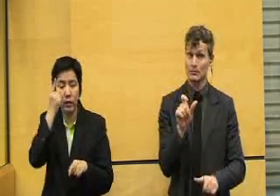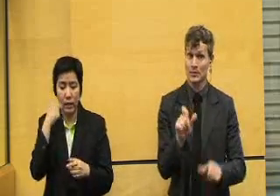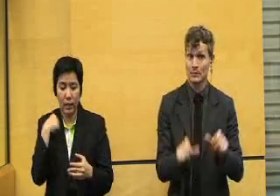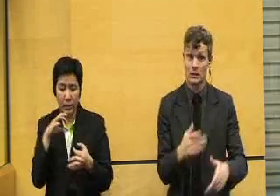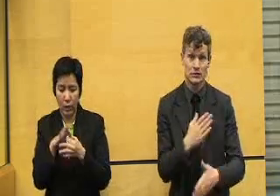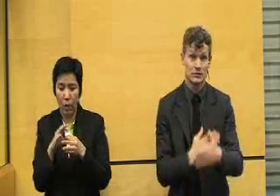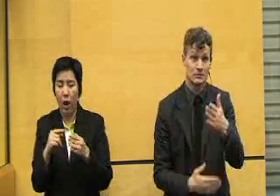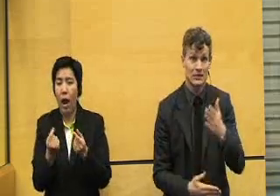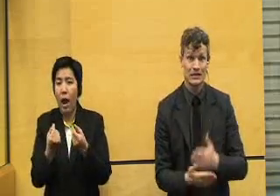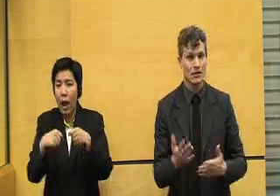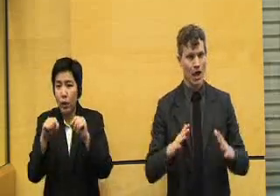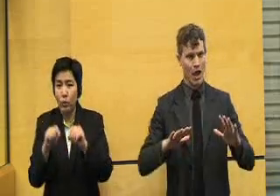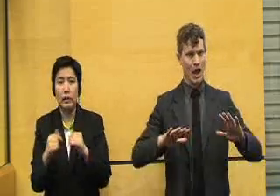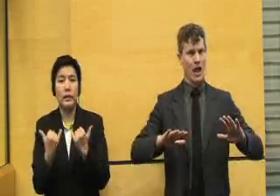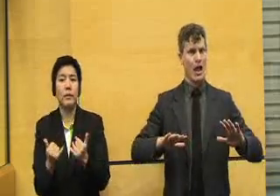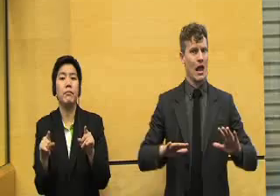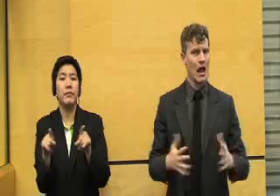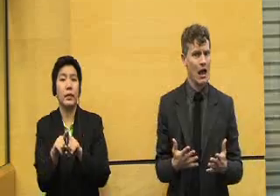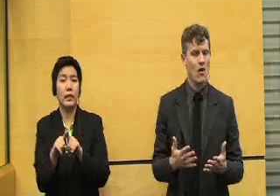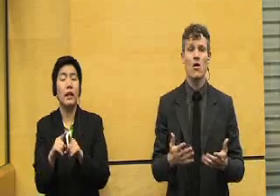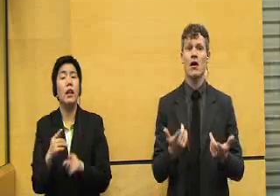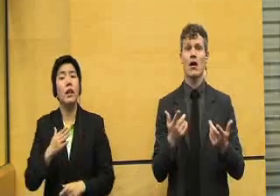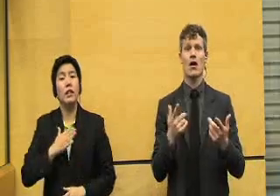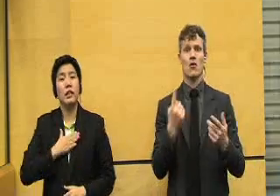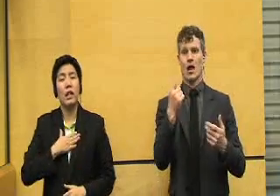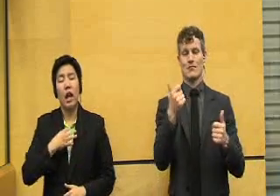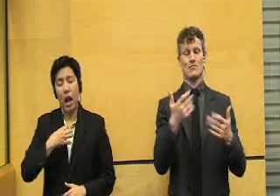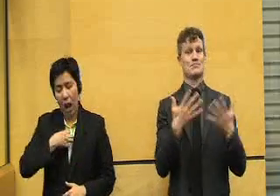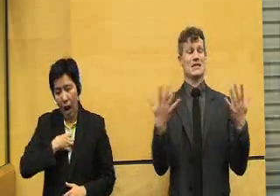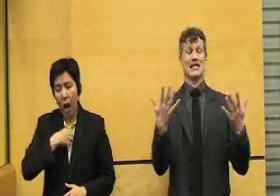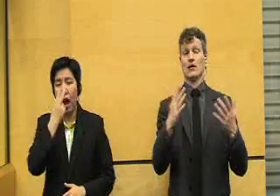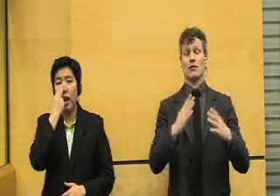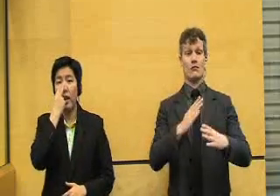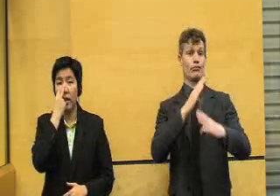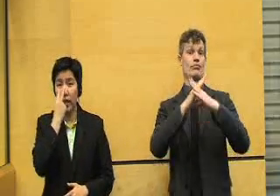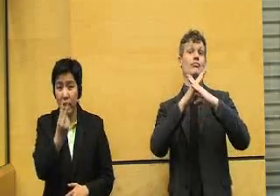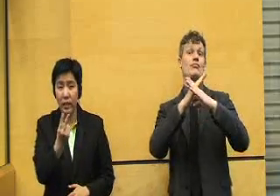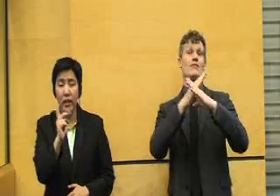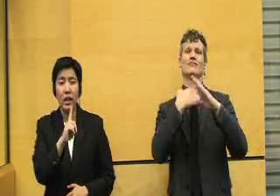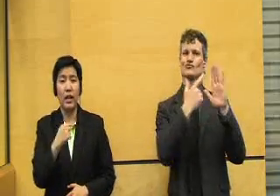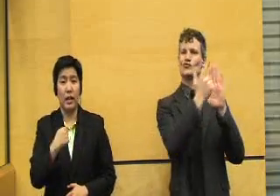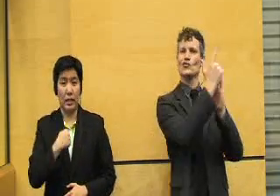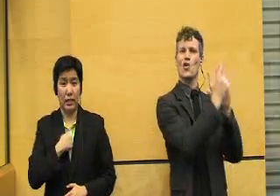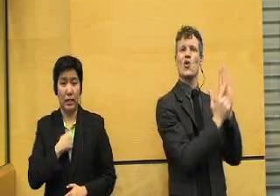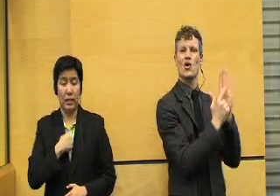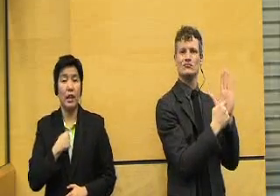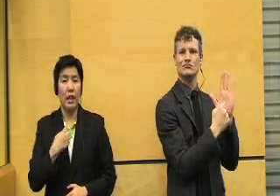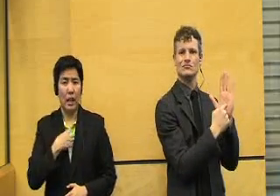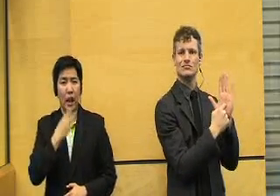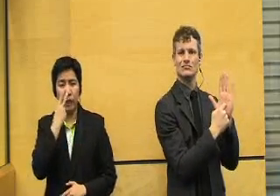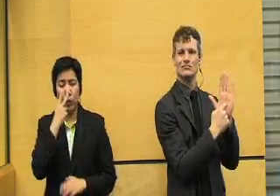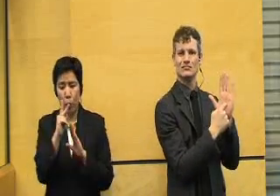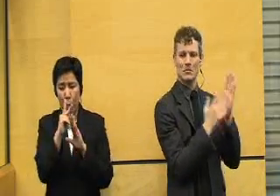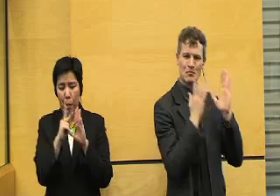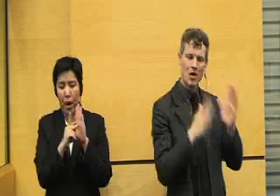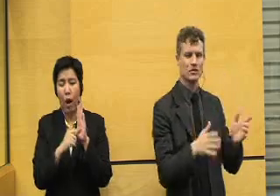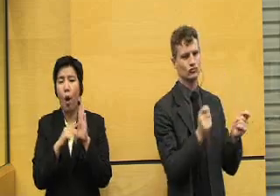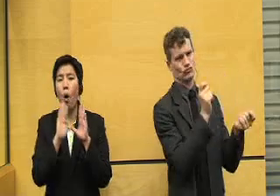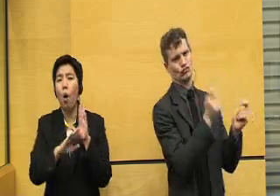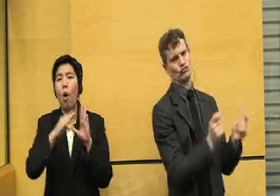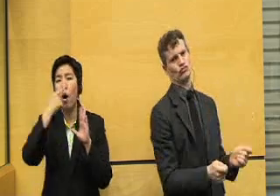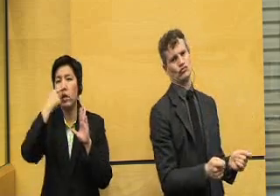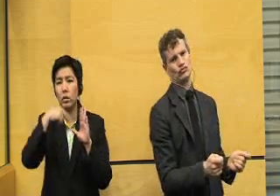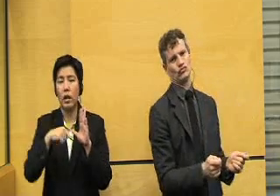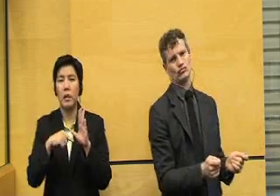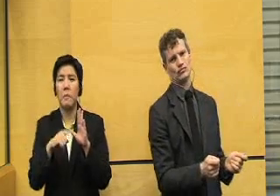more effective implementation of relevant laws. In ensuring the enjoyment of rights by persons with disabilities, the government might